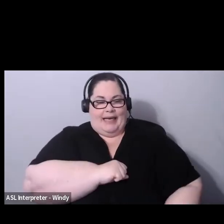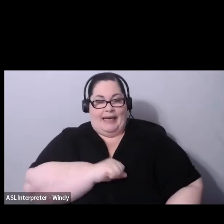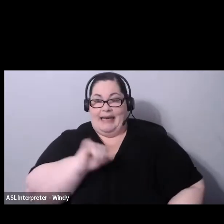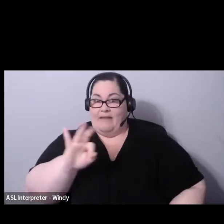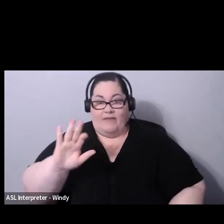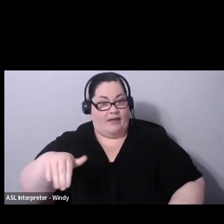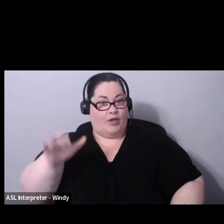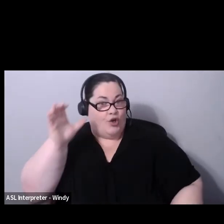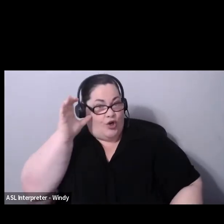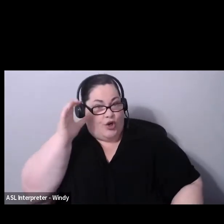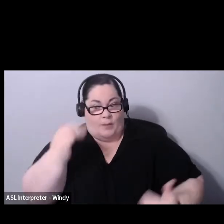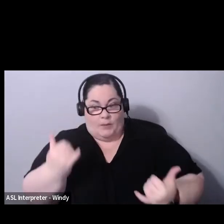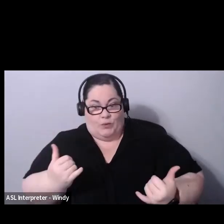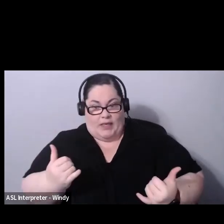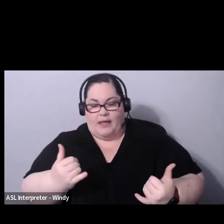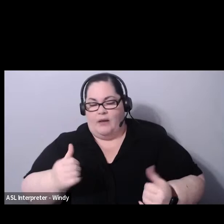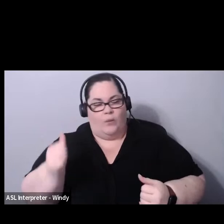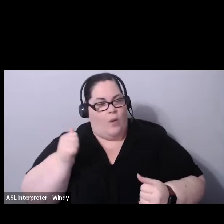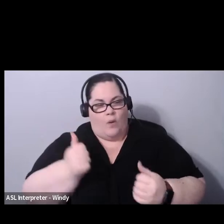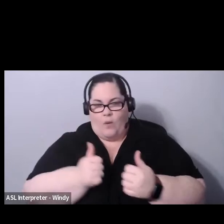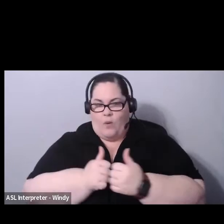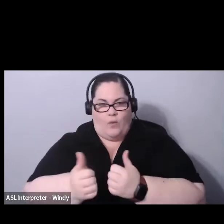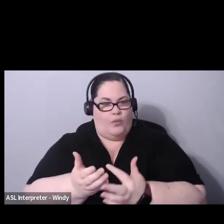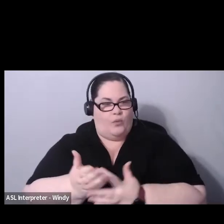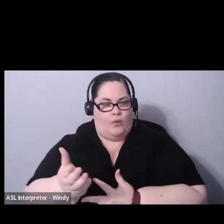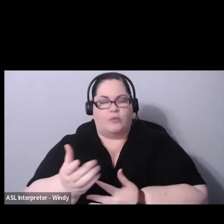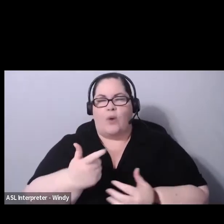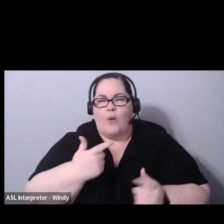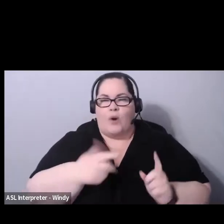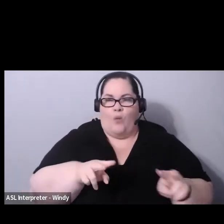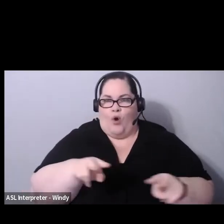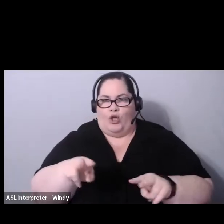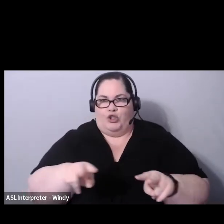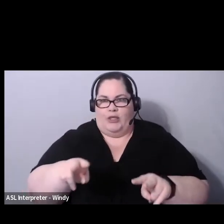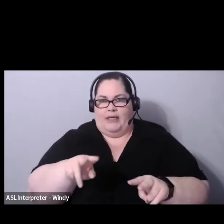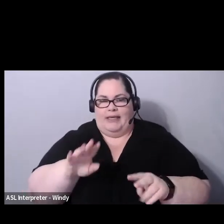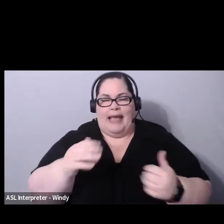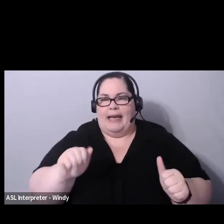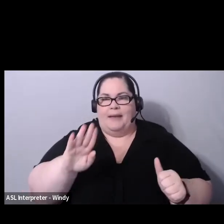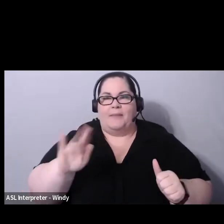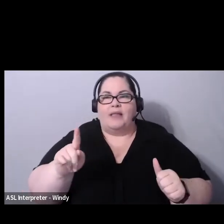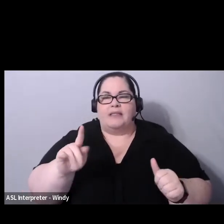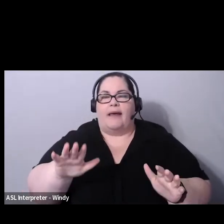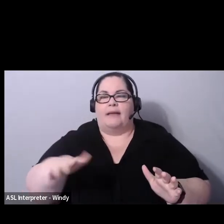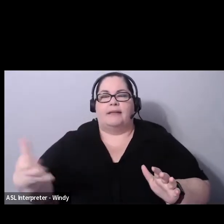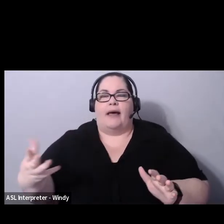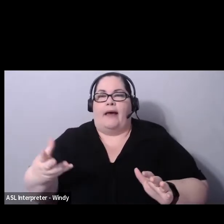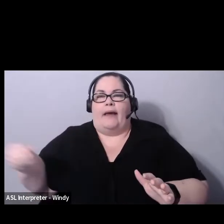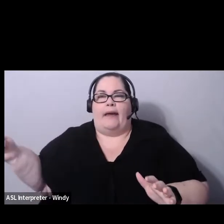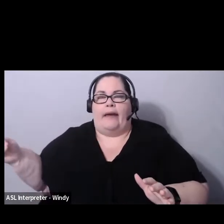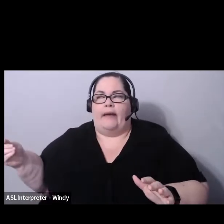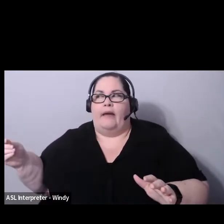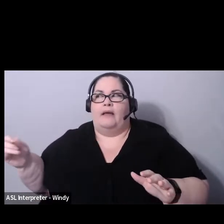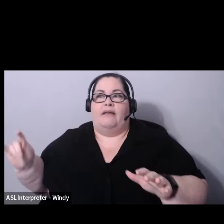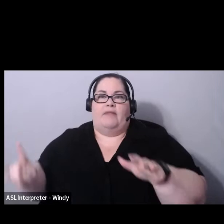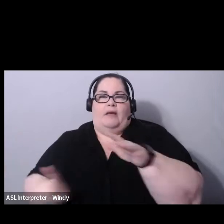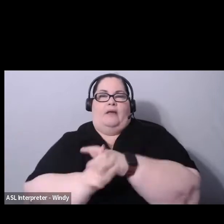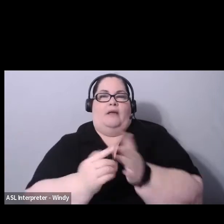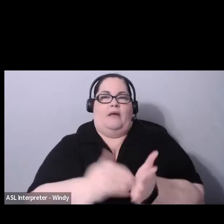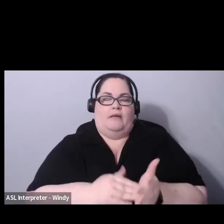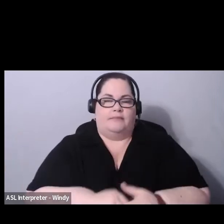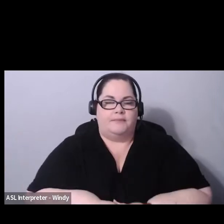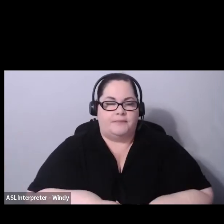been heard, it won't go through. So we'll watch for those bills that have died off. One of the bills